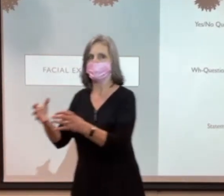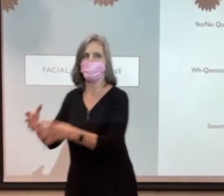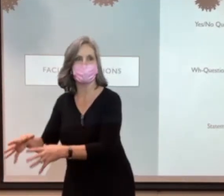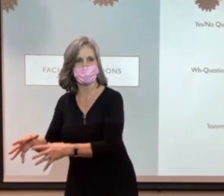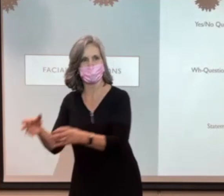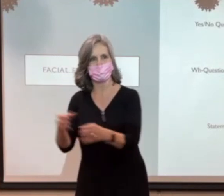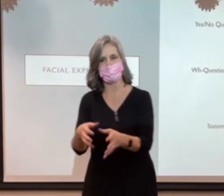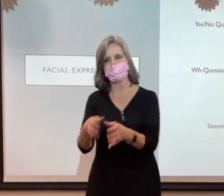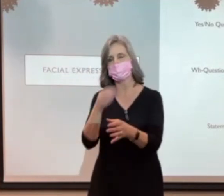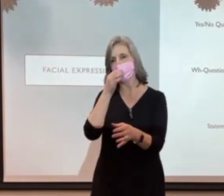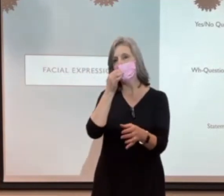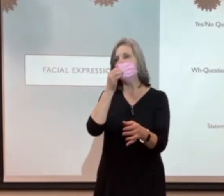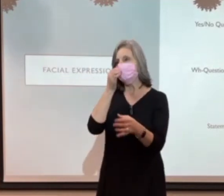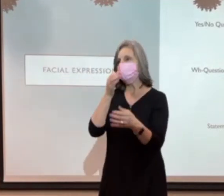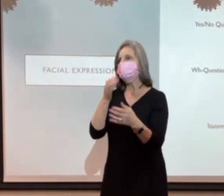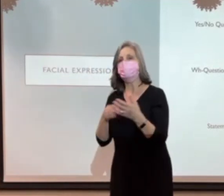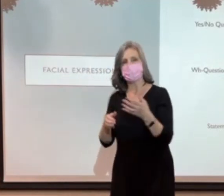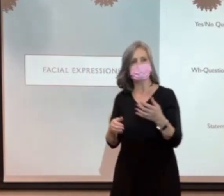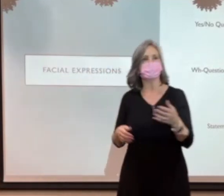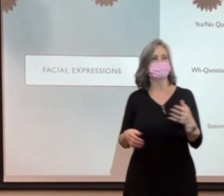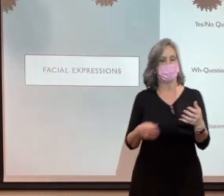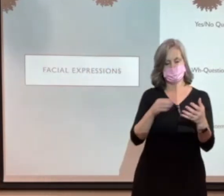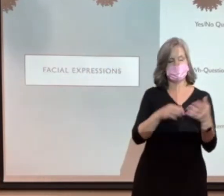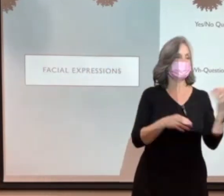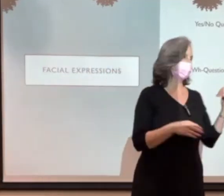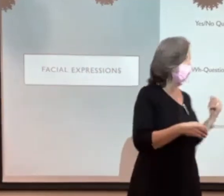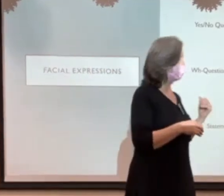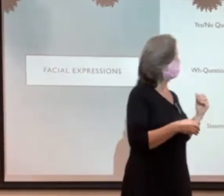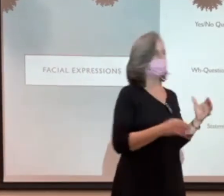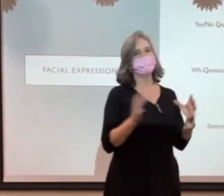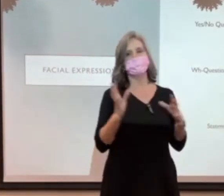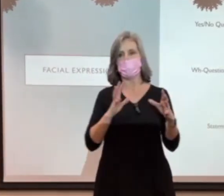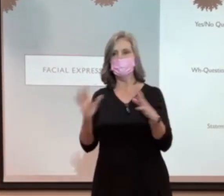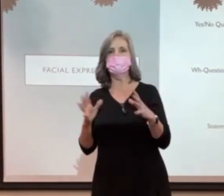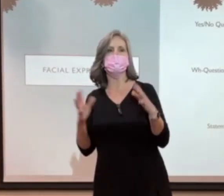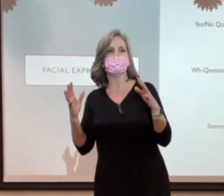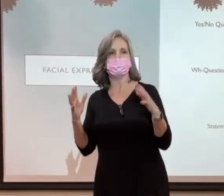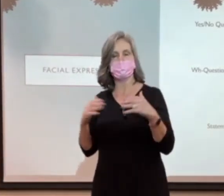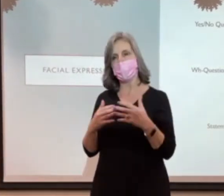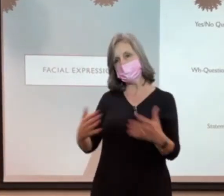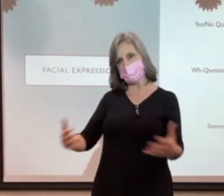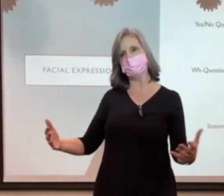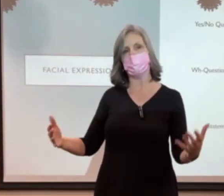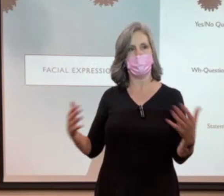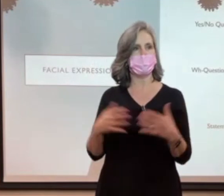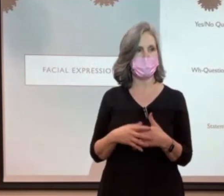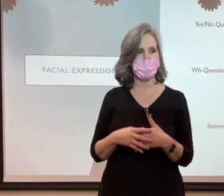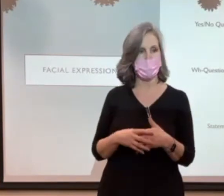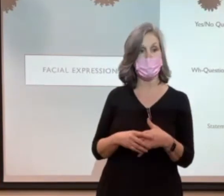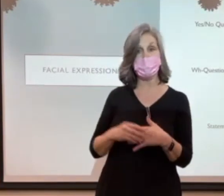deaf person to play the role? But someone like Marlee Matlin, someone like Niall DeMarco changes the landscape and how we look at it. And they